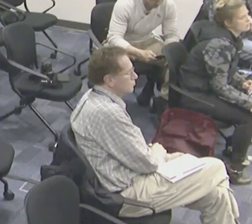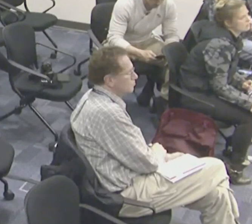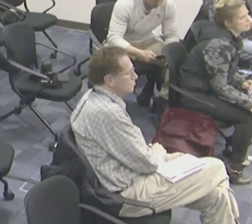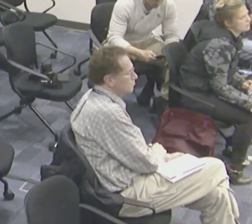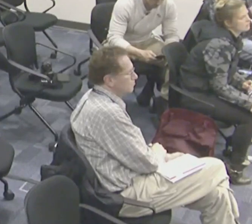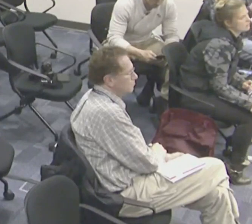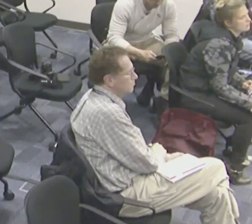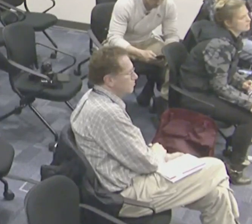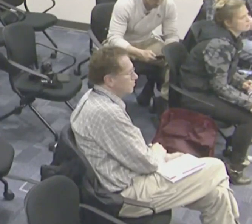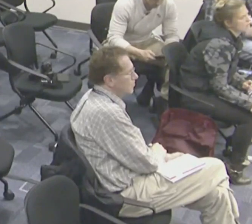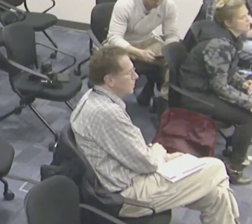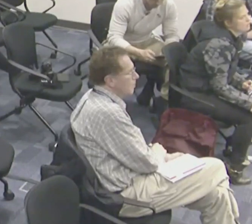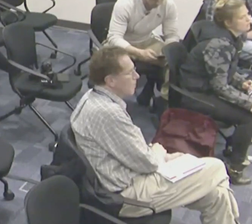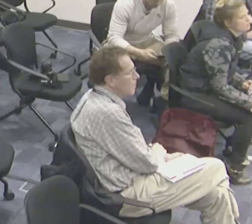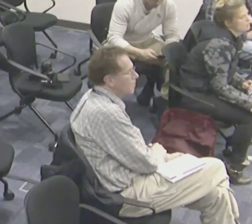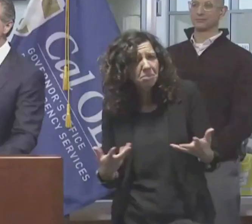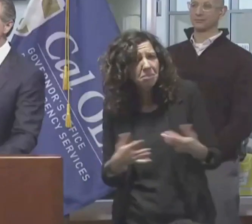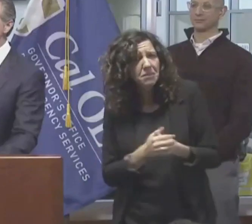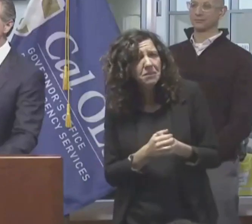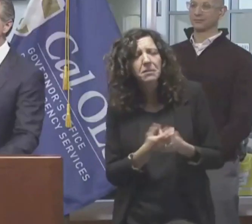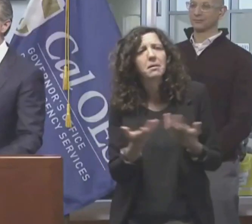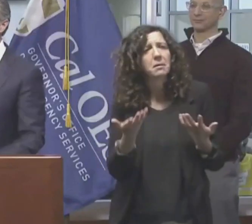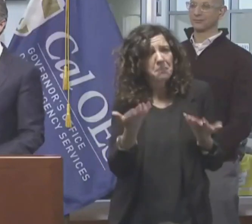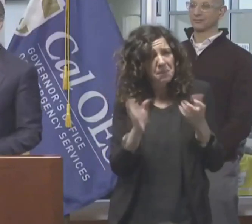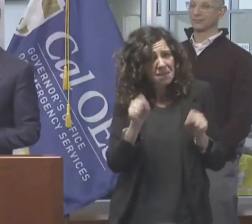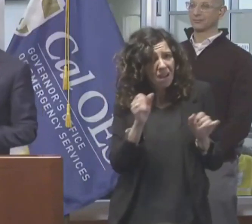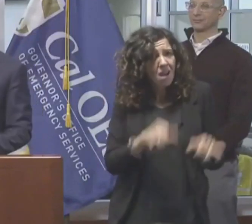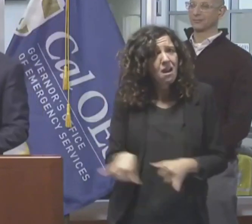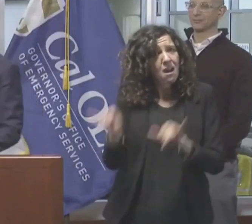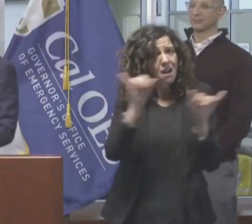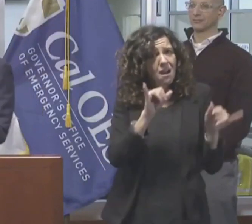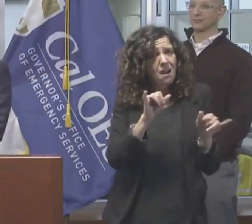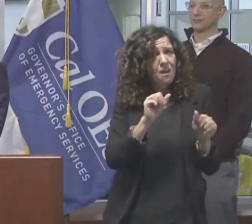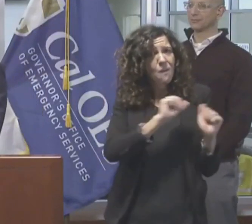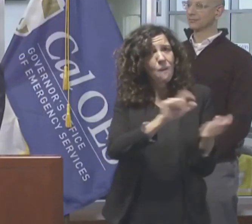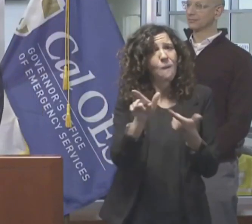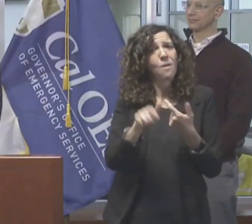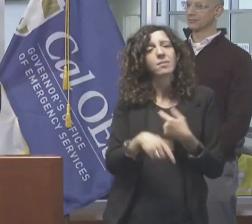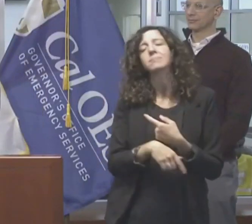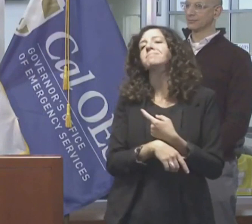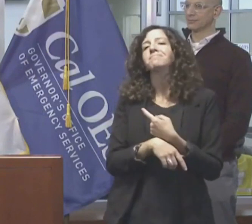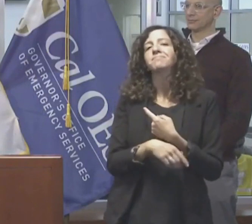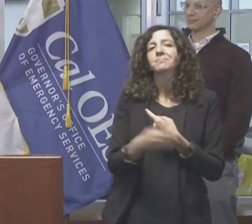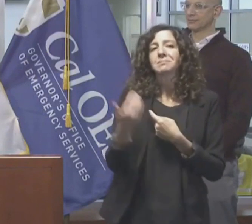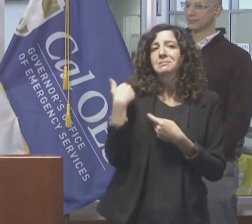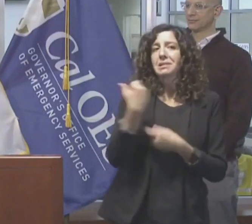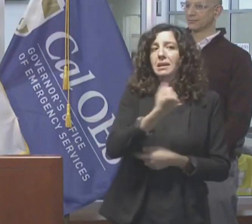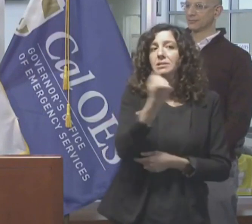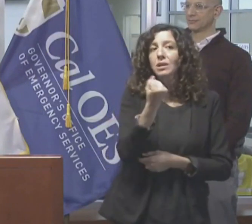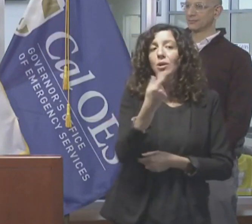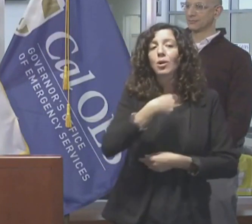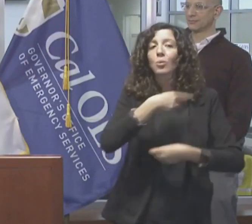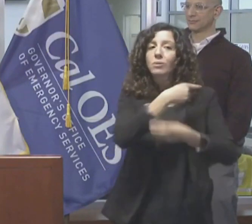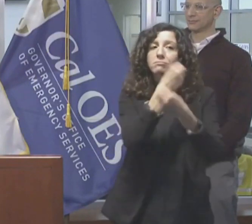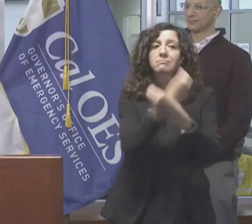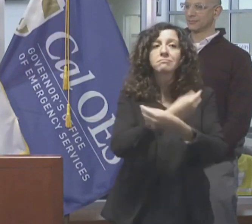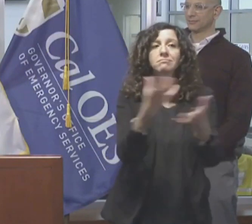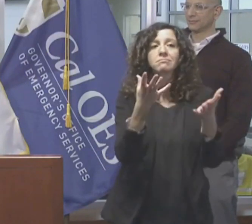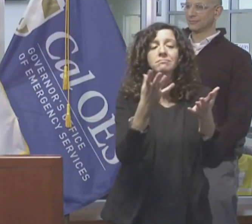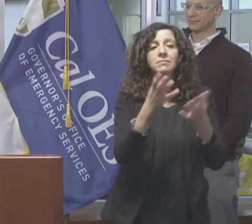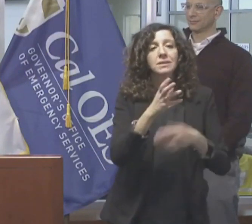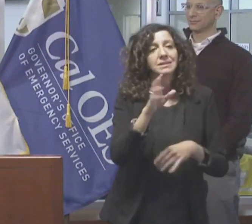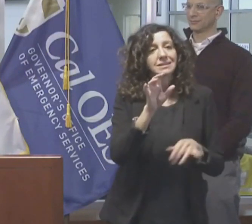for the same period? Last Saturday, we put out uniform standards and guidelines for the state of California. We couldn't be more